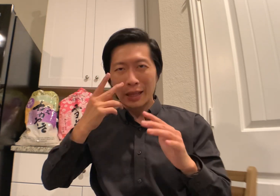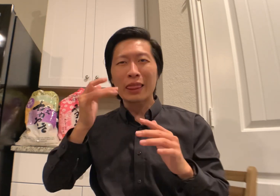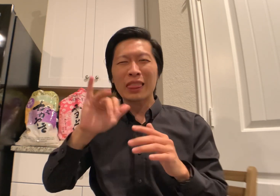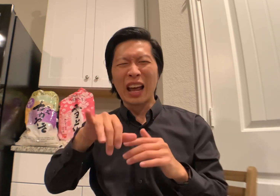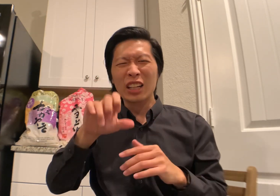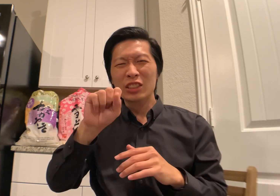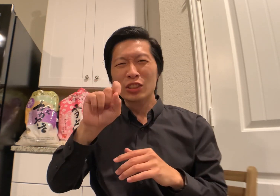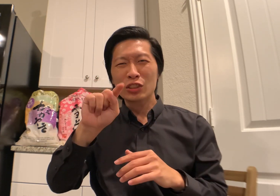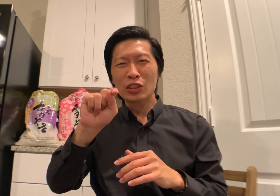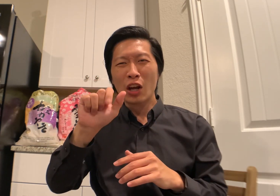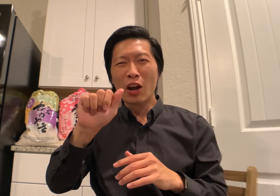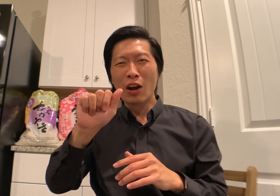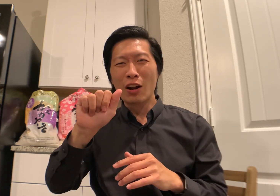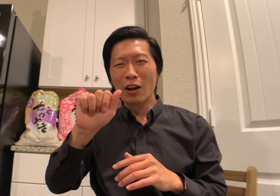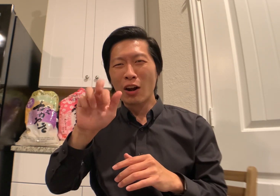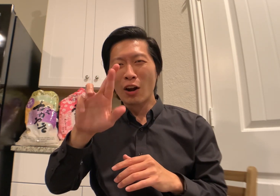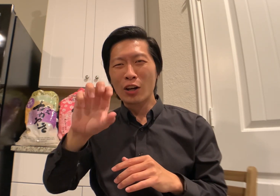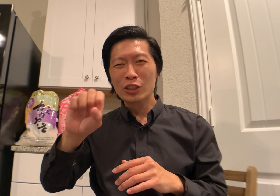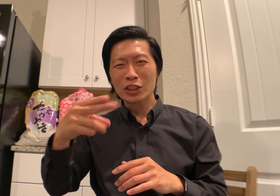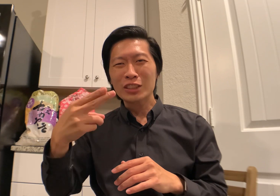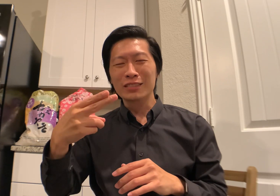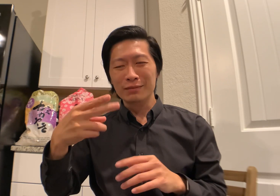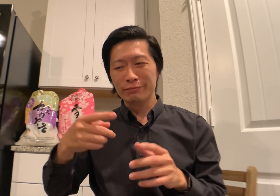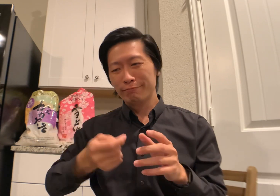And when you mix the rice, you can see starch.